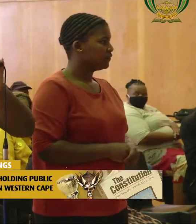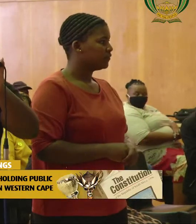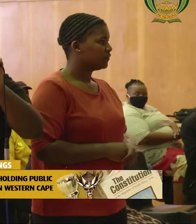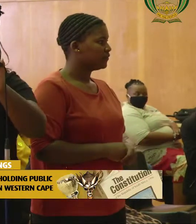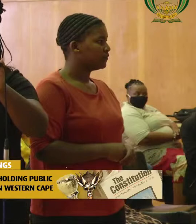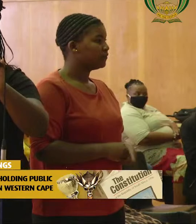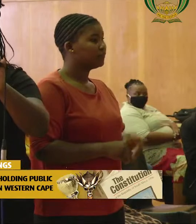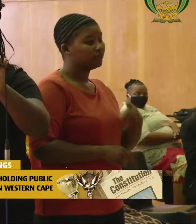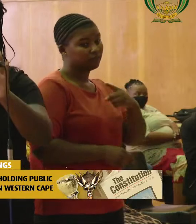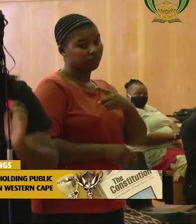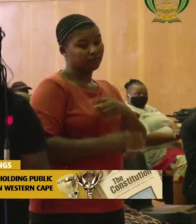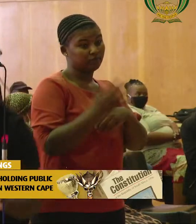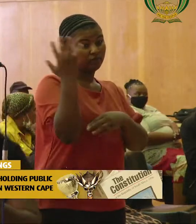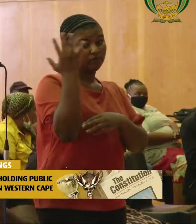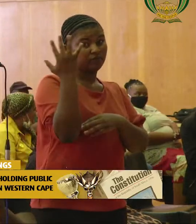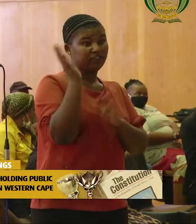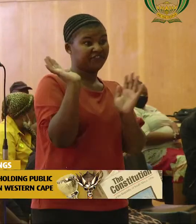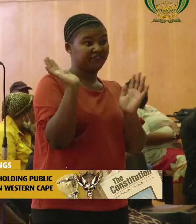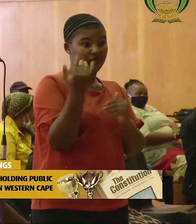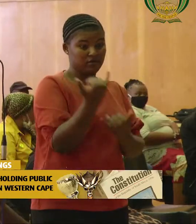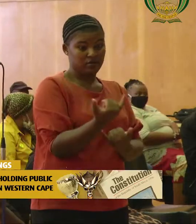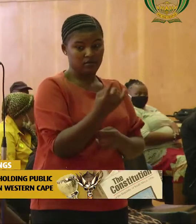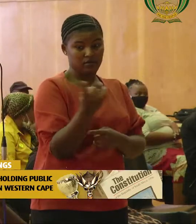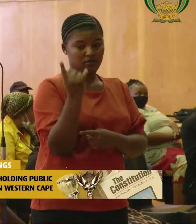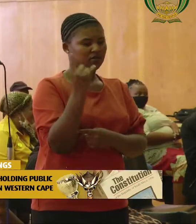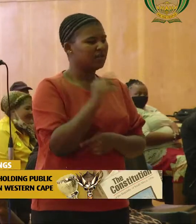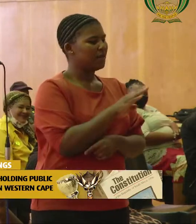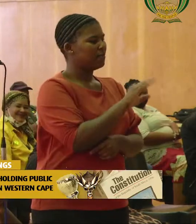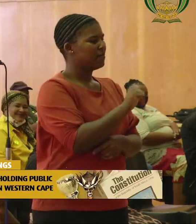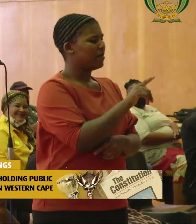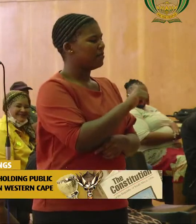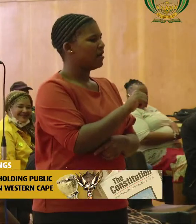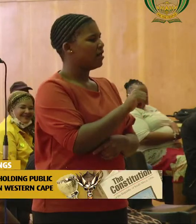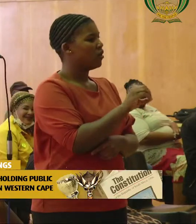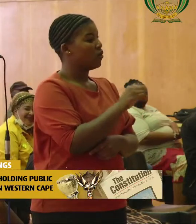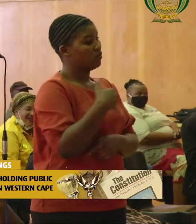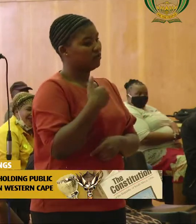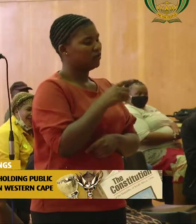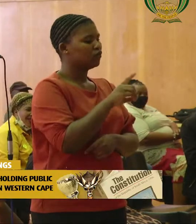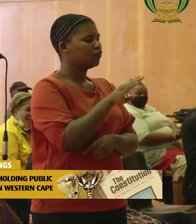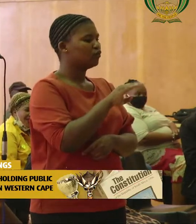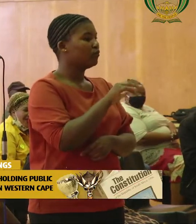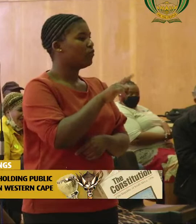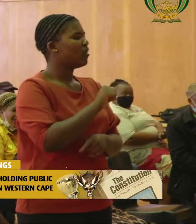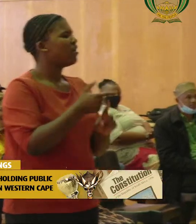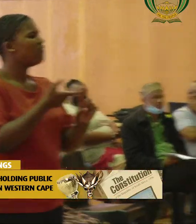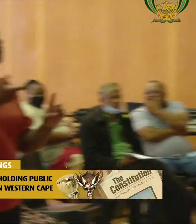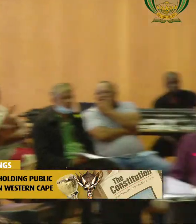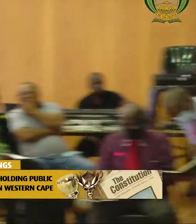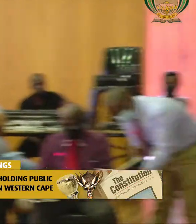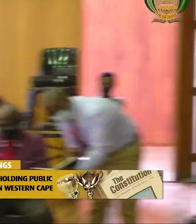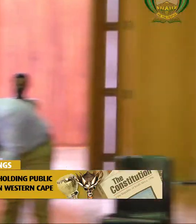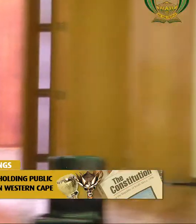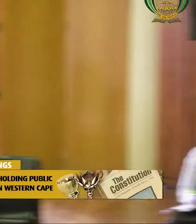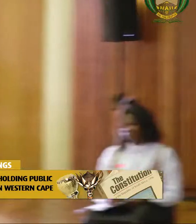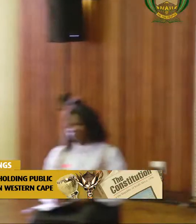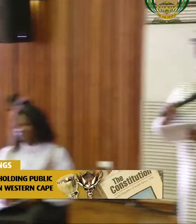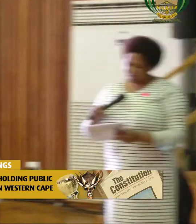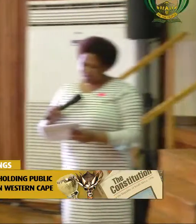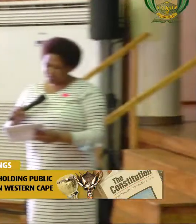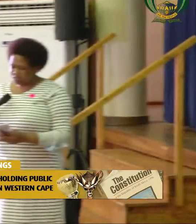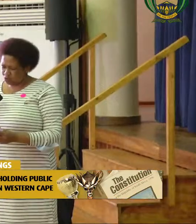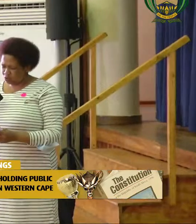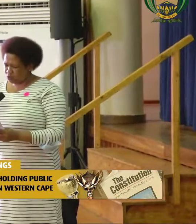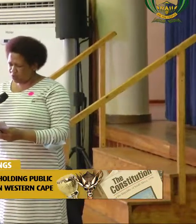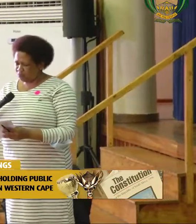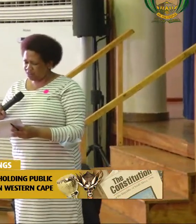The speaker who was here just now is Babalo Tubula from One Council 1. He's a councillor